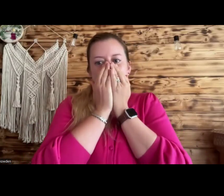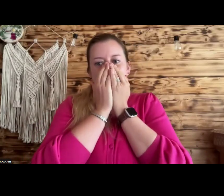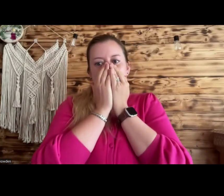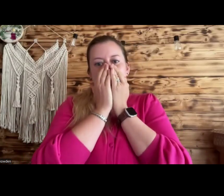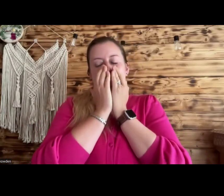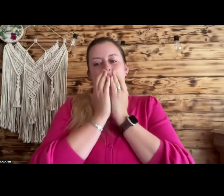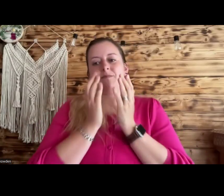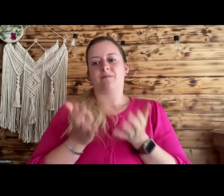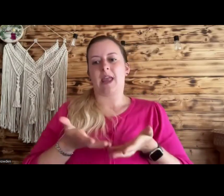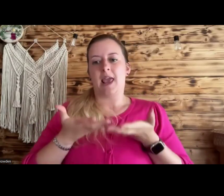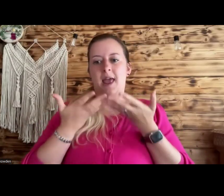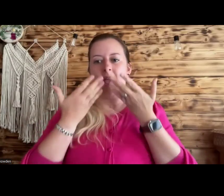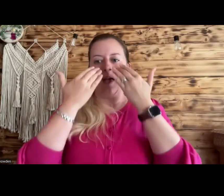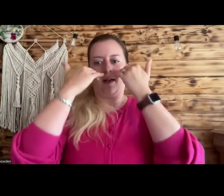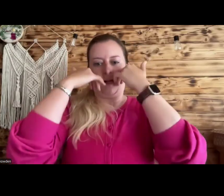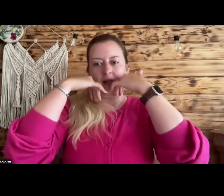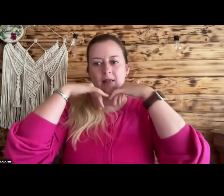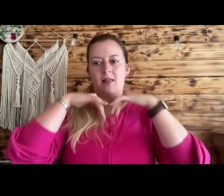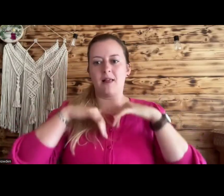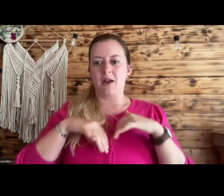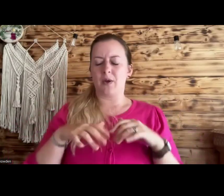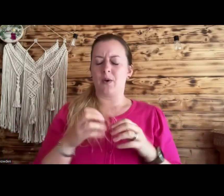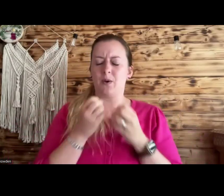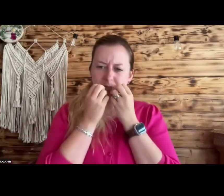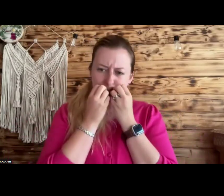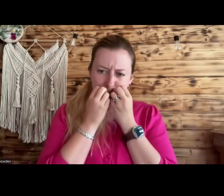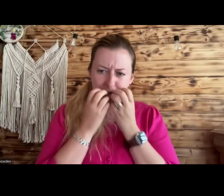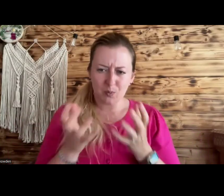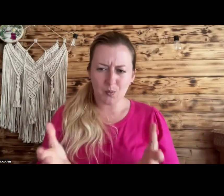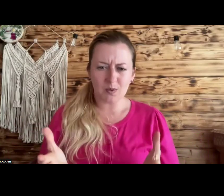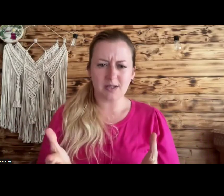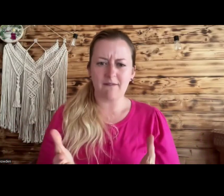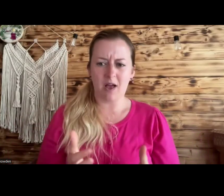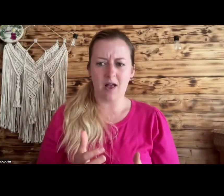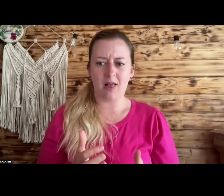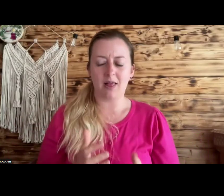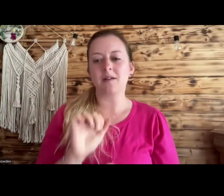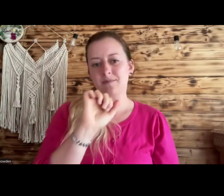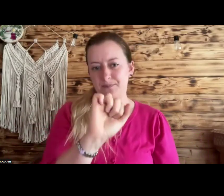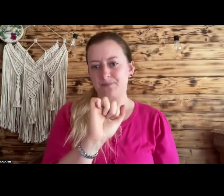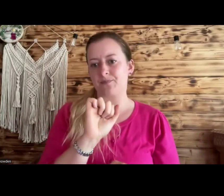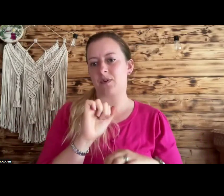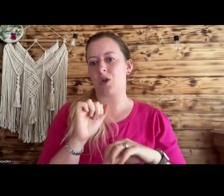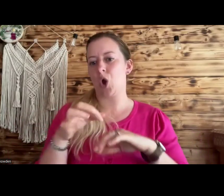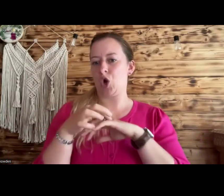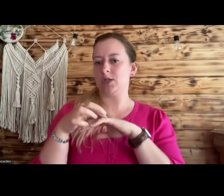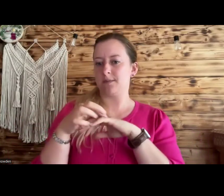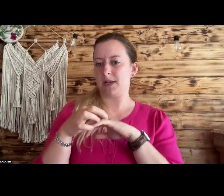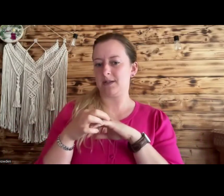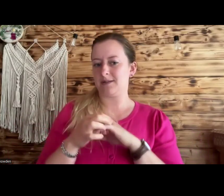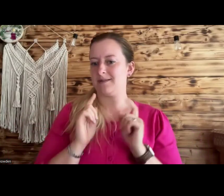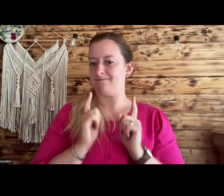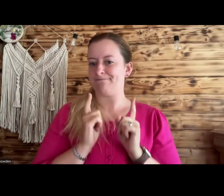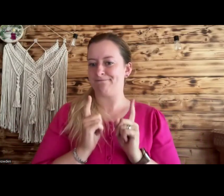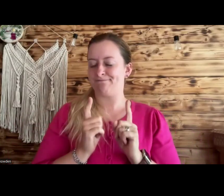and deeply inhale. It's beautiful. And that's how my husband uses it. So he'll put it, once